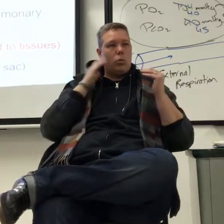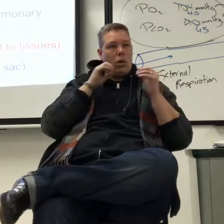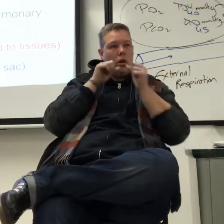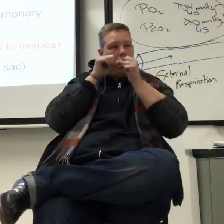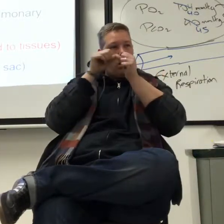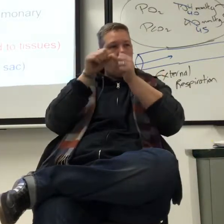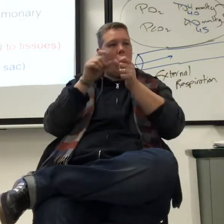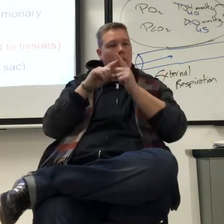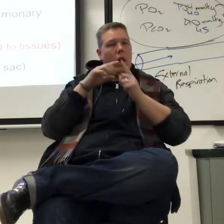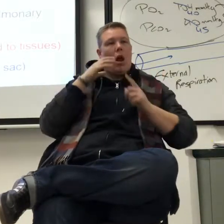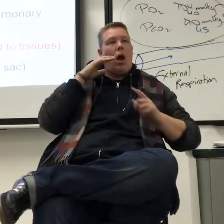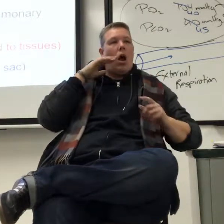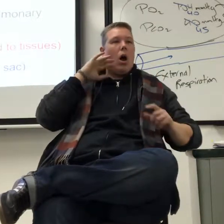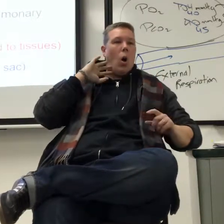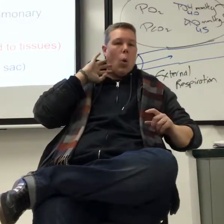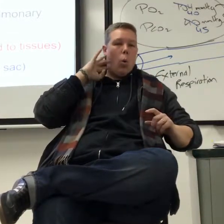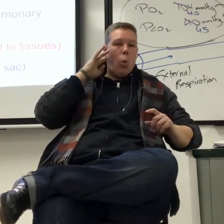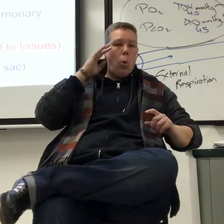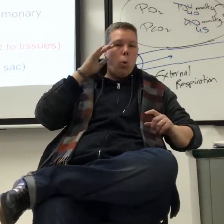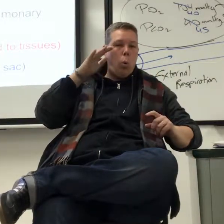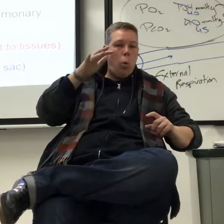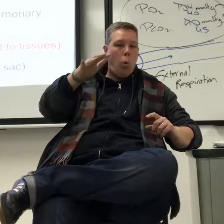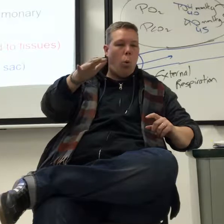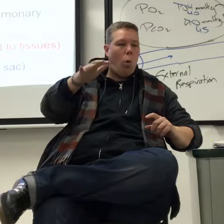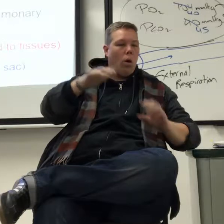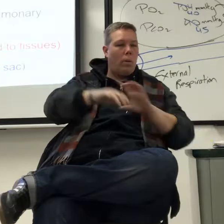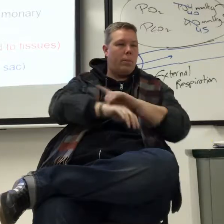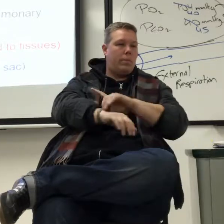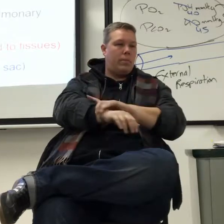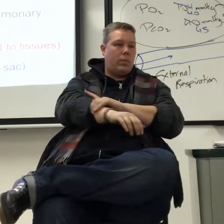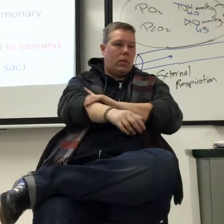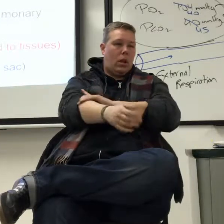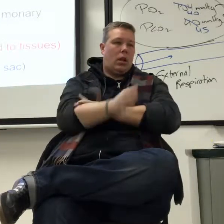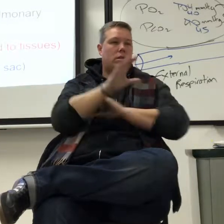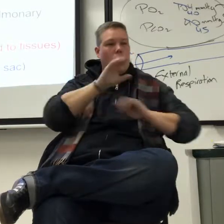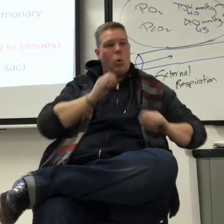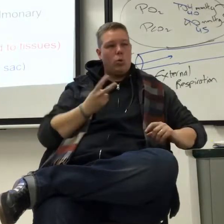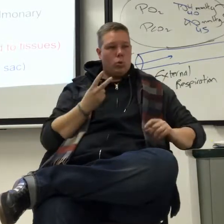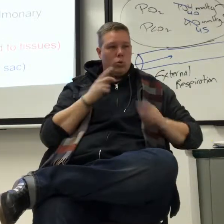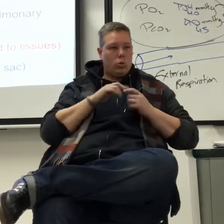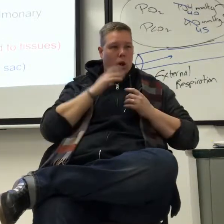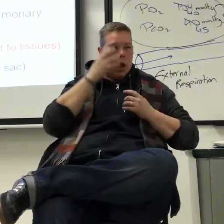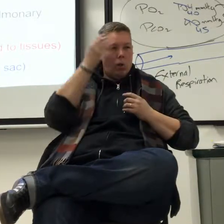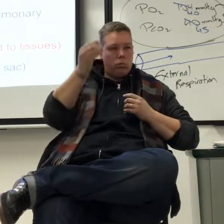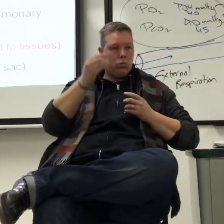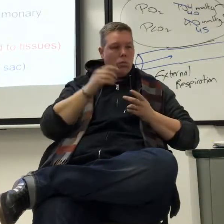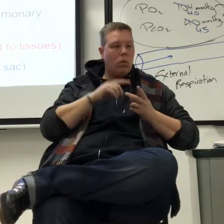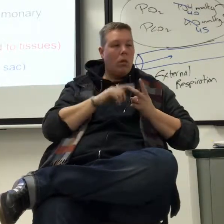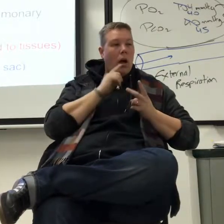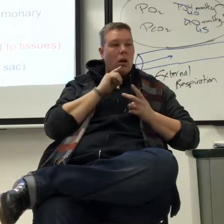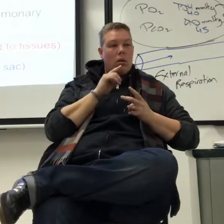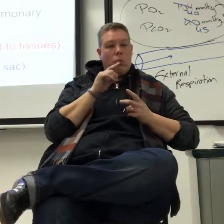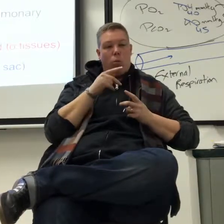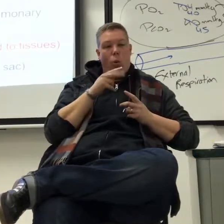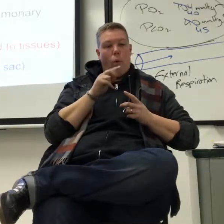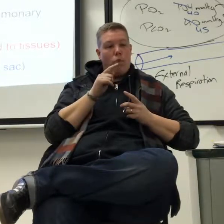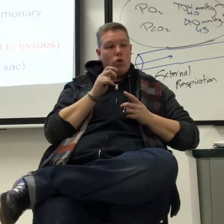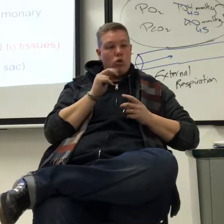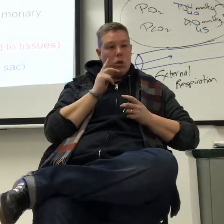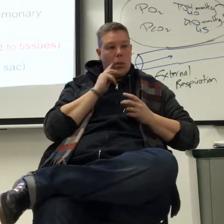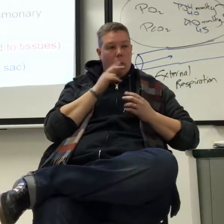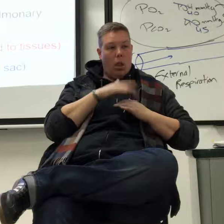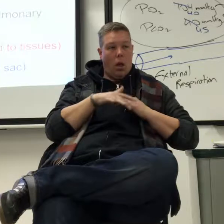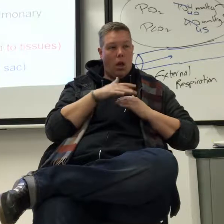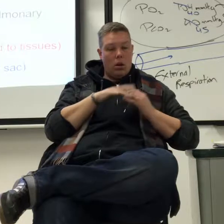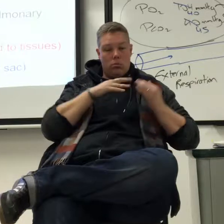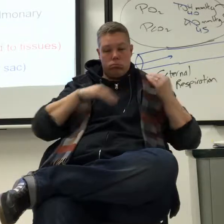expire to eliminate the CO2. The blood flow, the perfusion always refers to just the blood flowing.